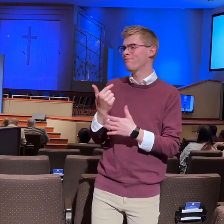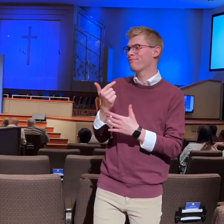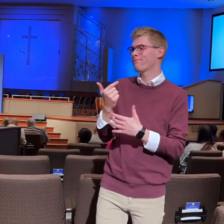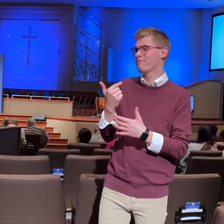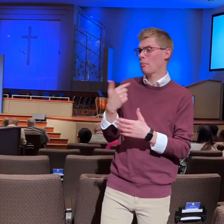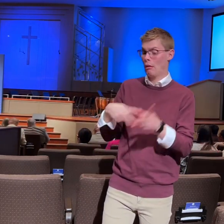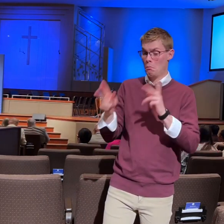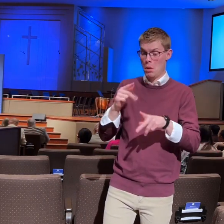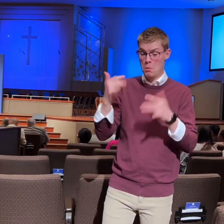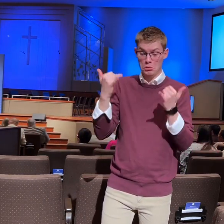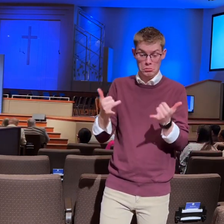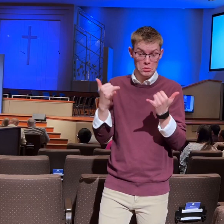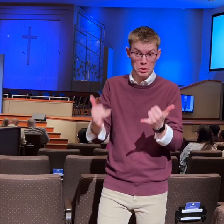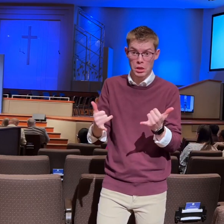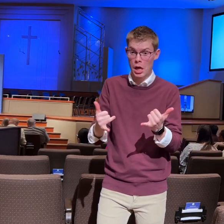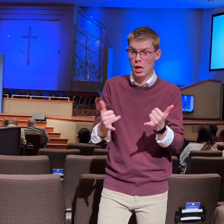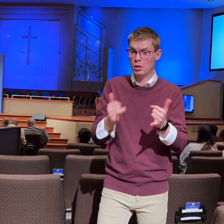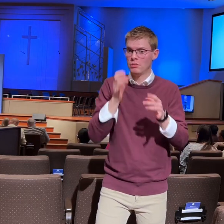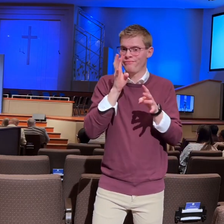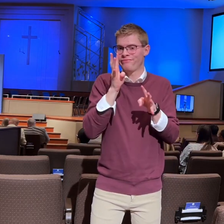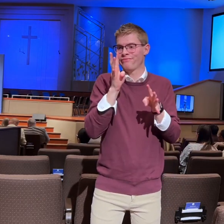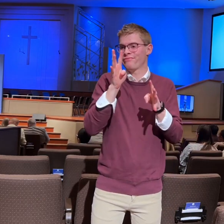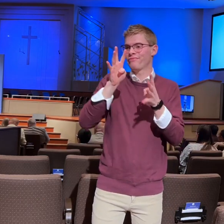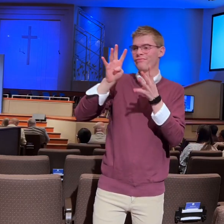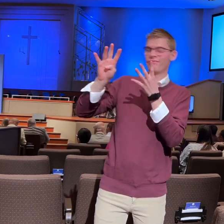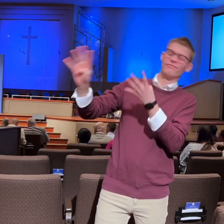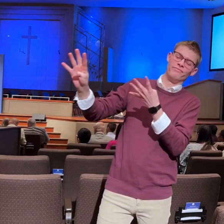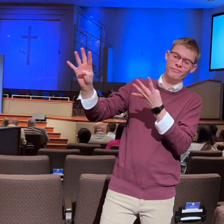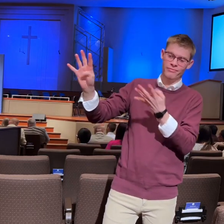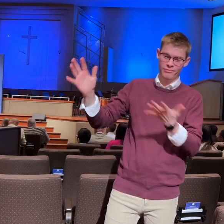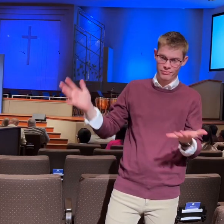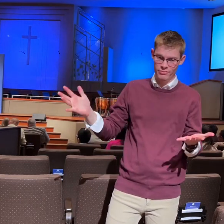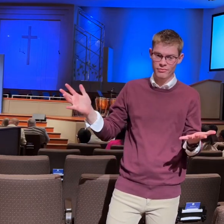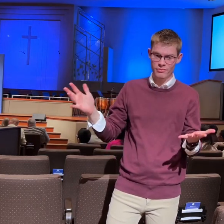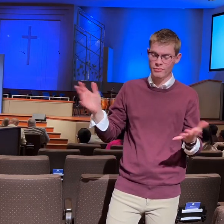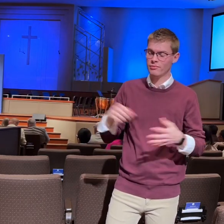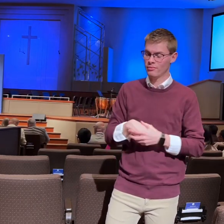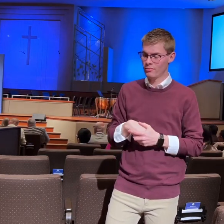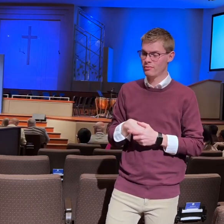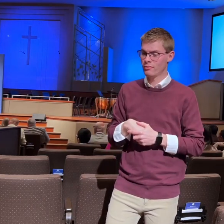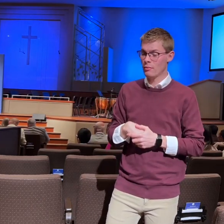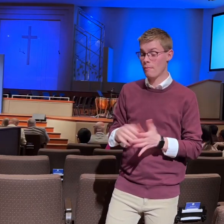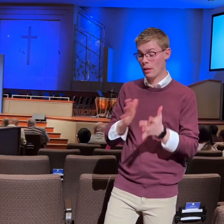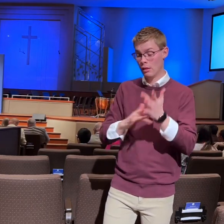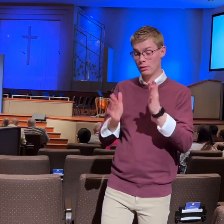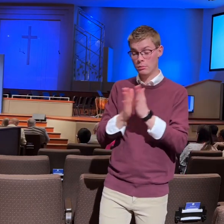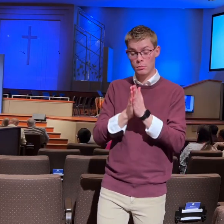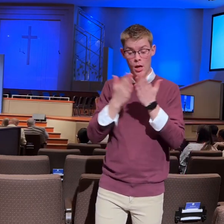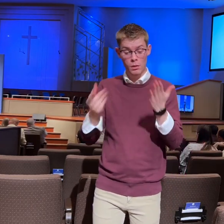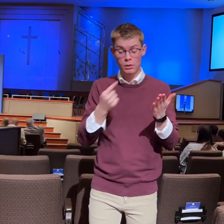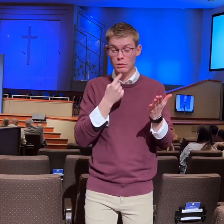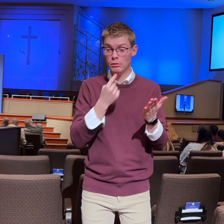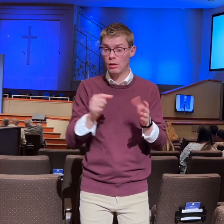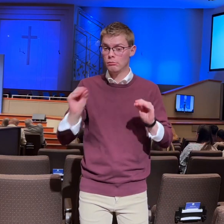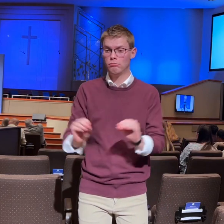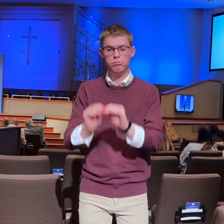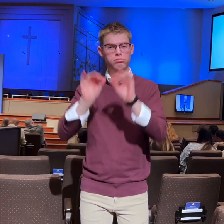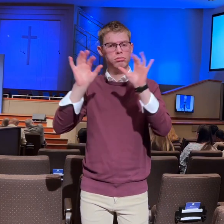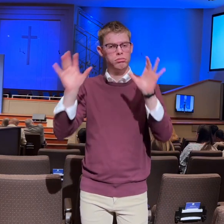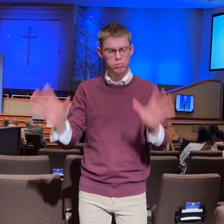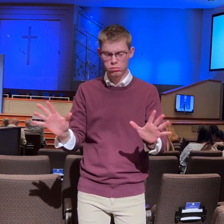there have always been those turning away from the truth. Now, the Bible tells us very clearly tonight